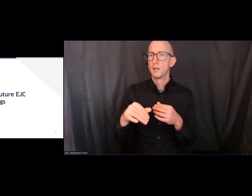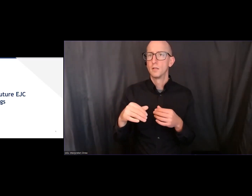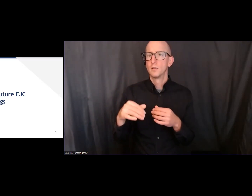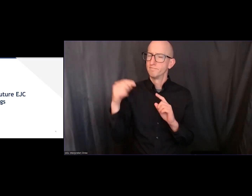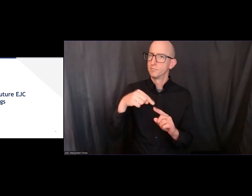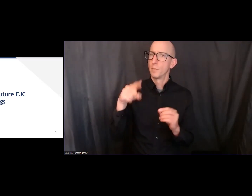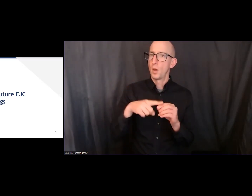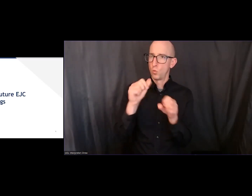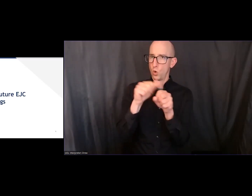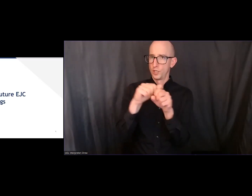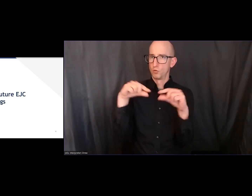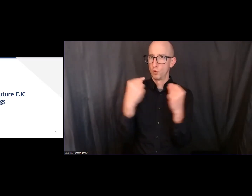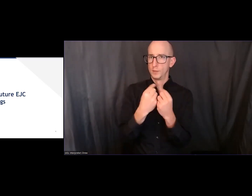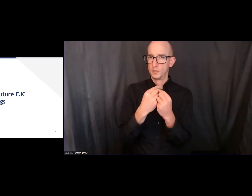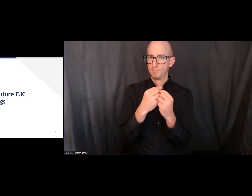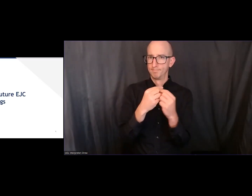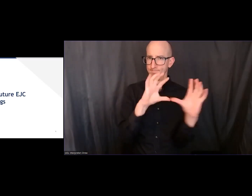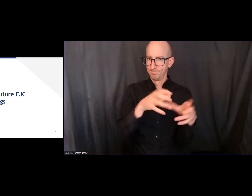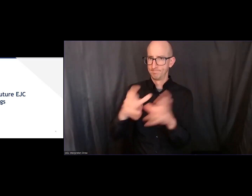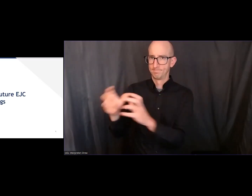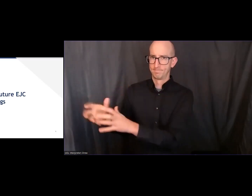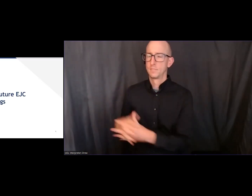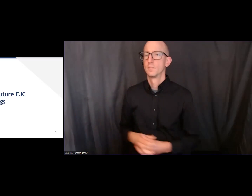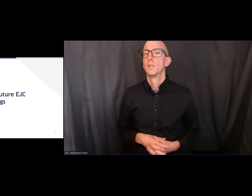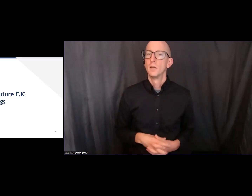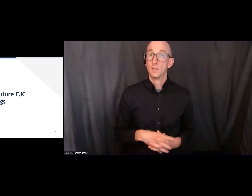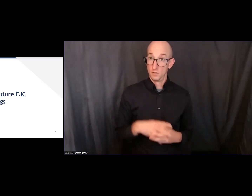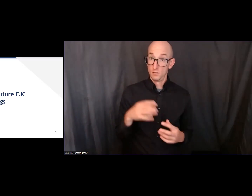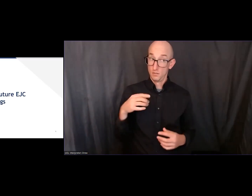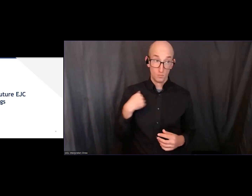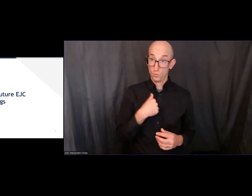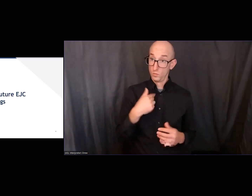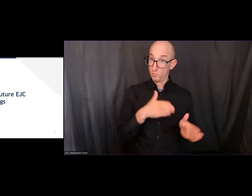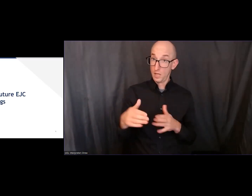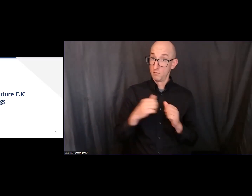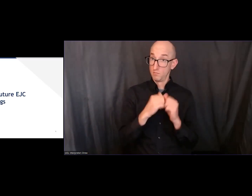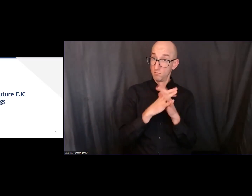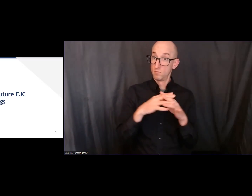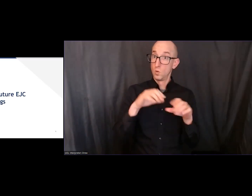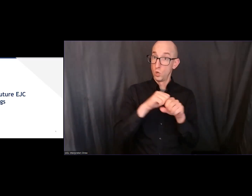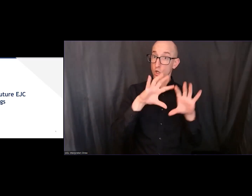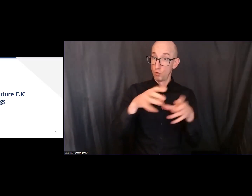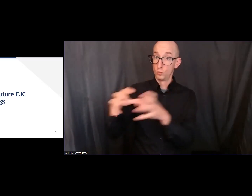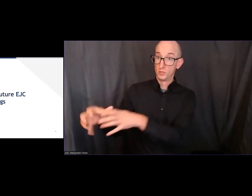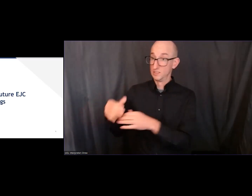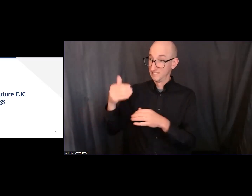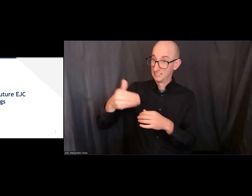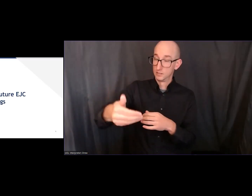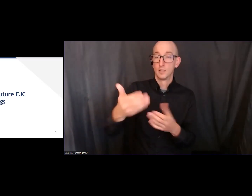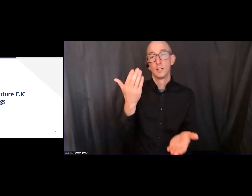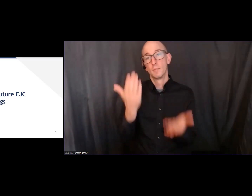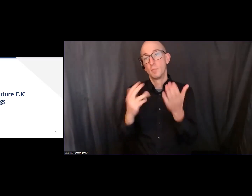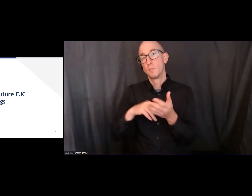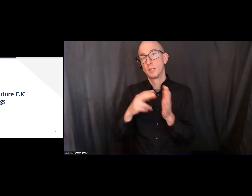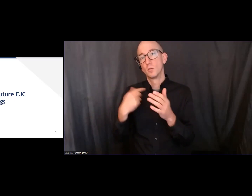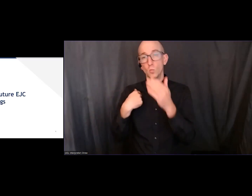groups. So if we are creating working groups with some regularity, we might want to consider having a